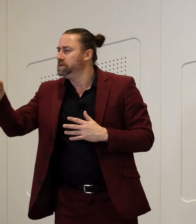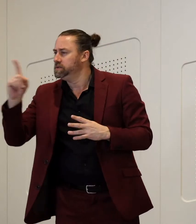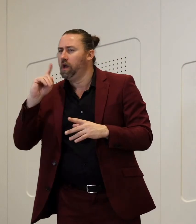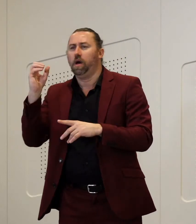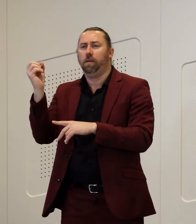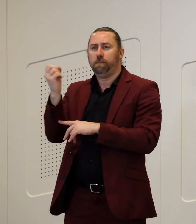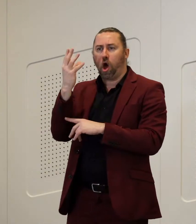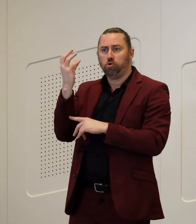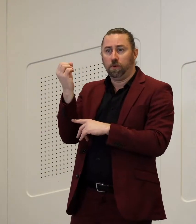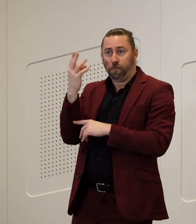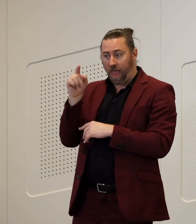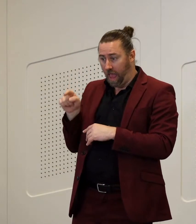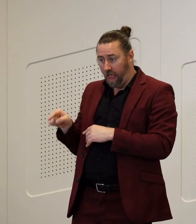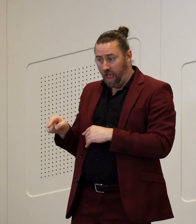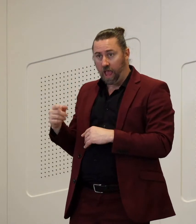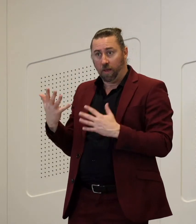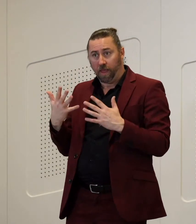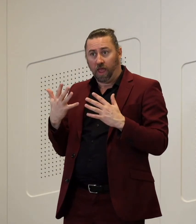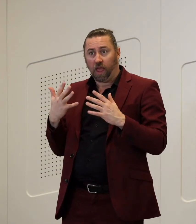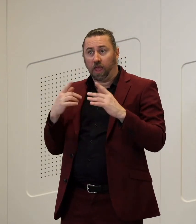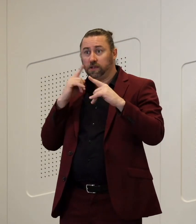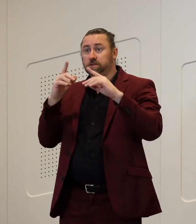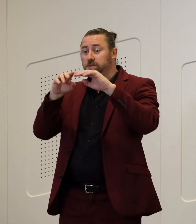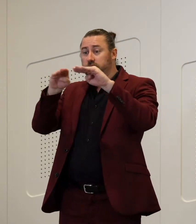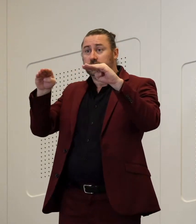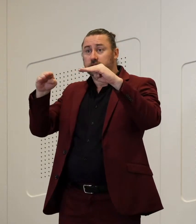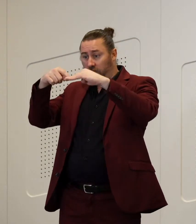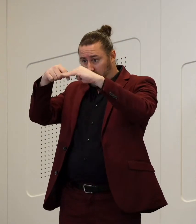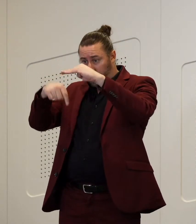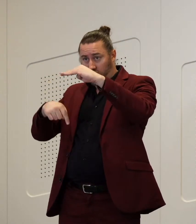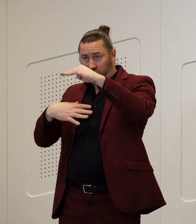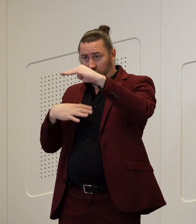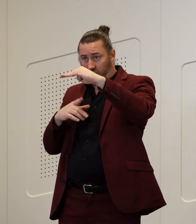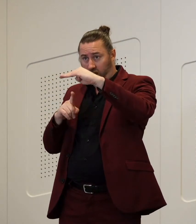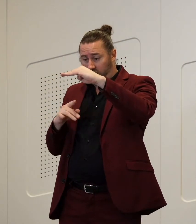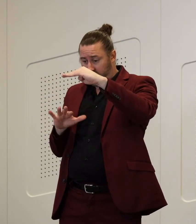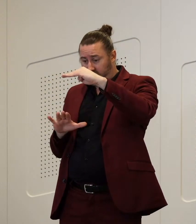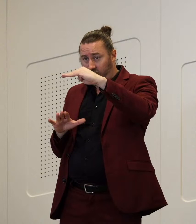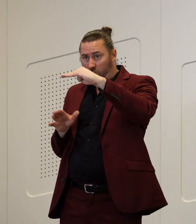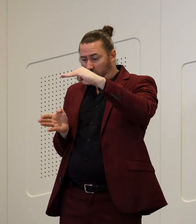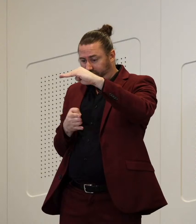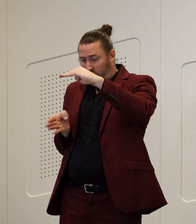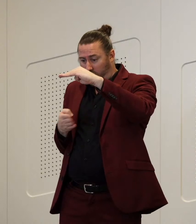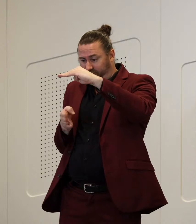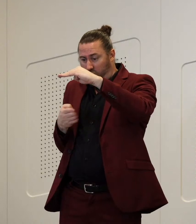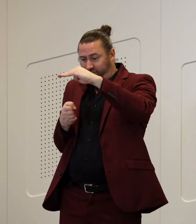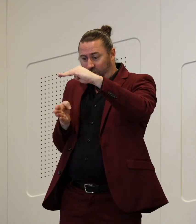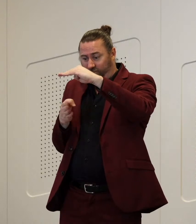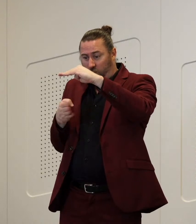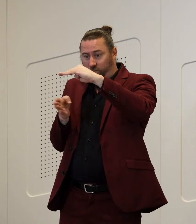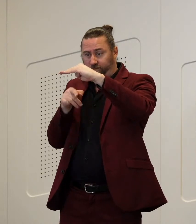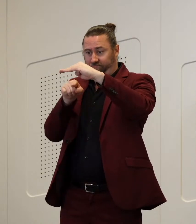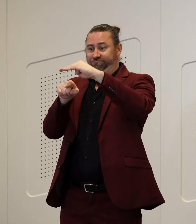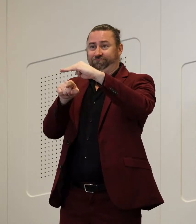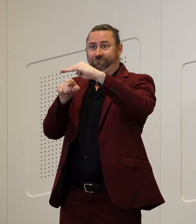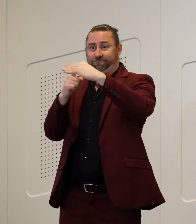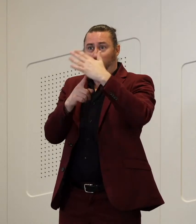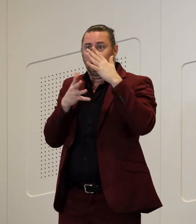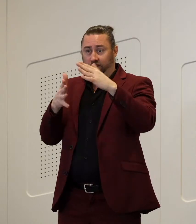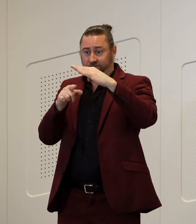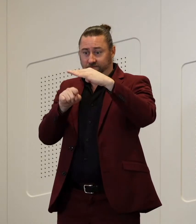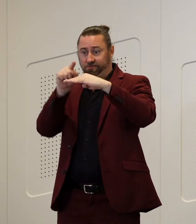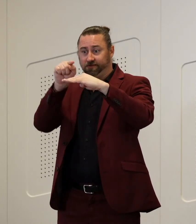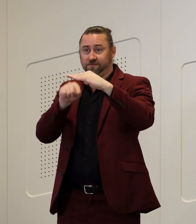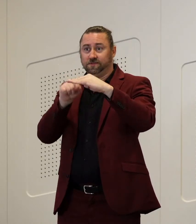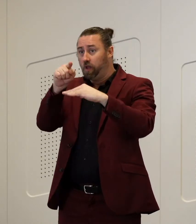we see a shrinking of the border bubble? Of course we could. That's why it is absolutely critical that people from the border zone only